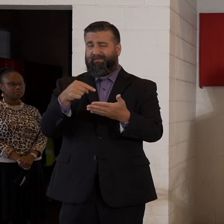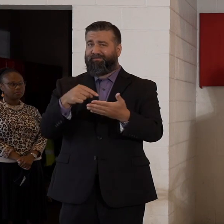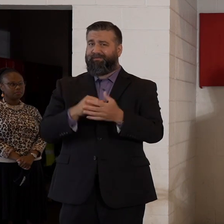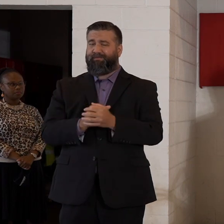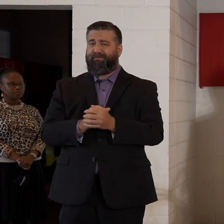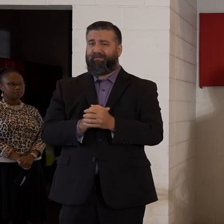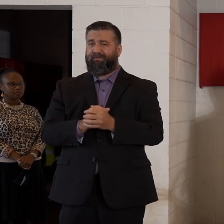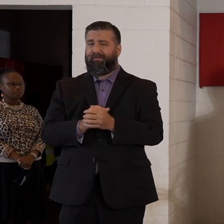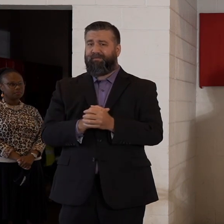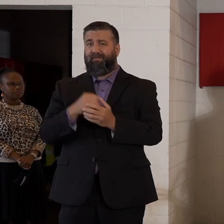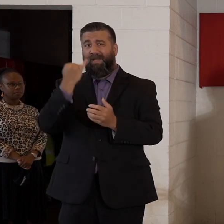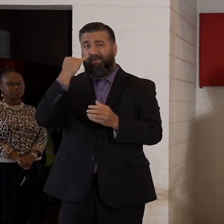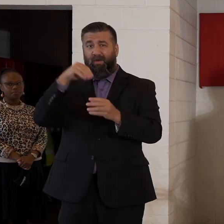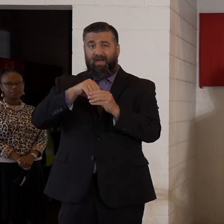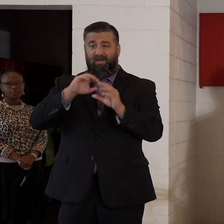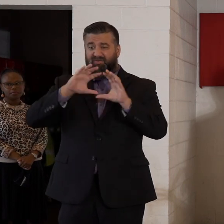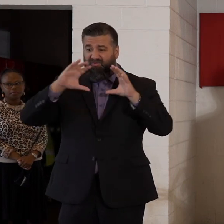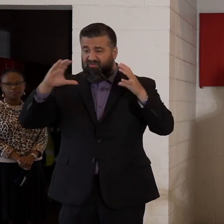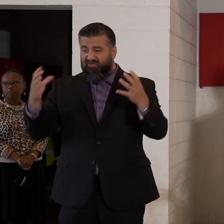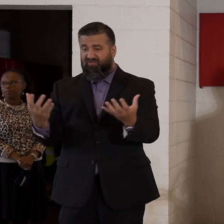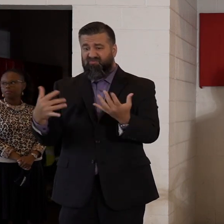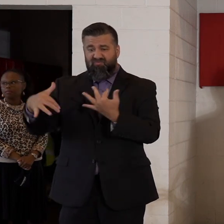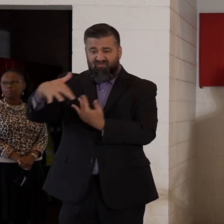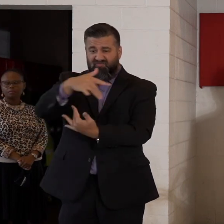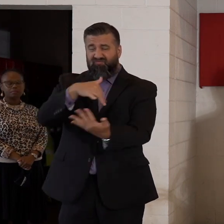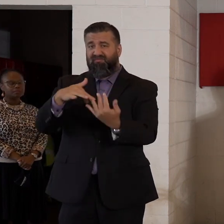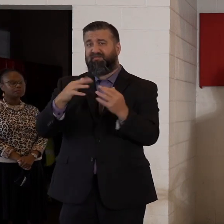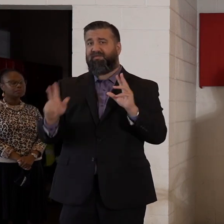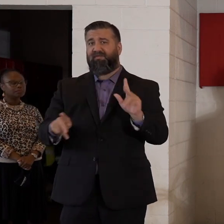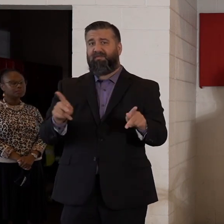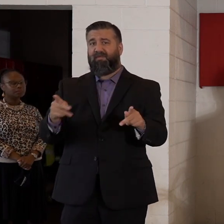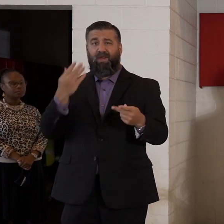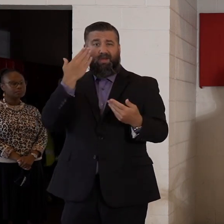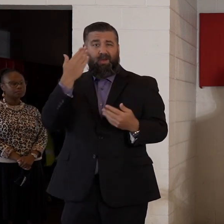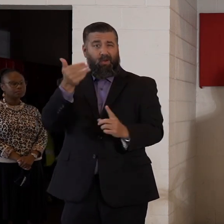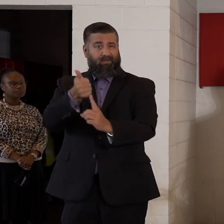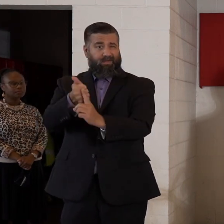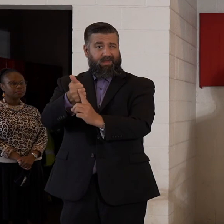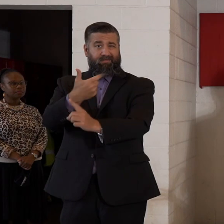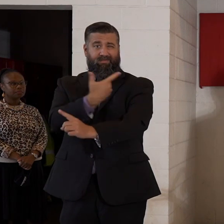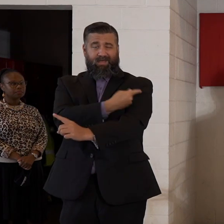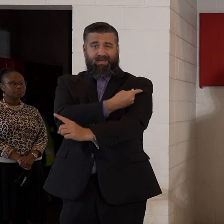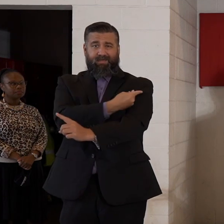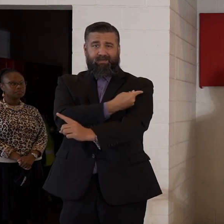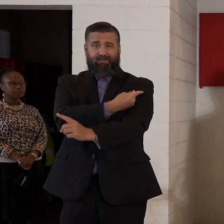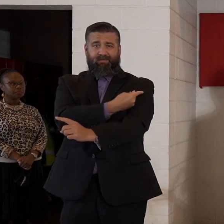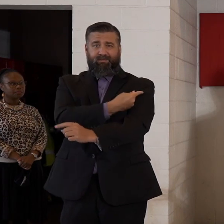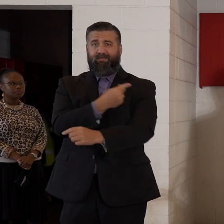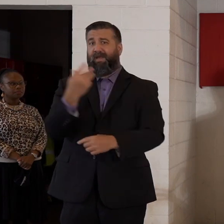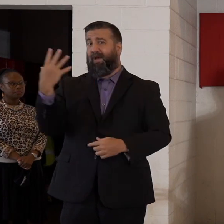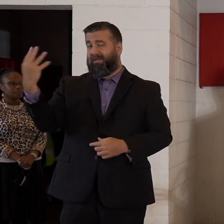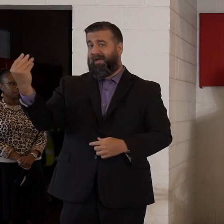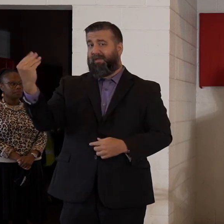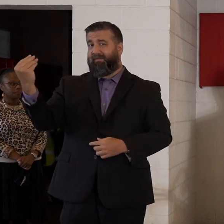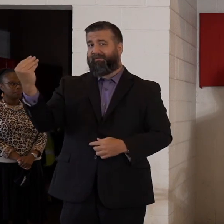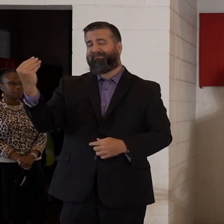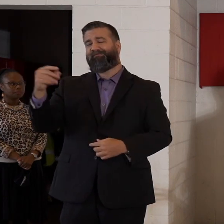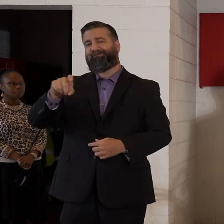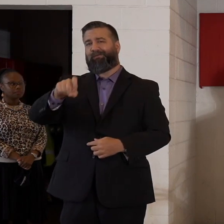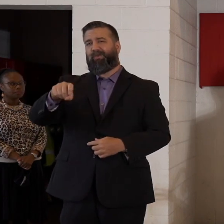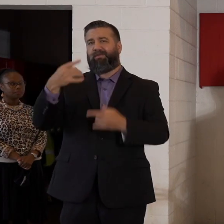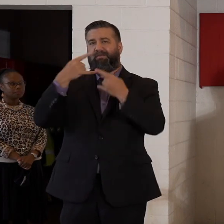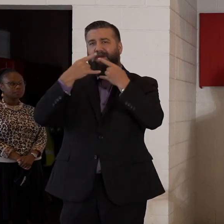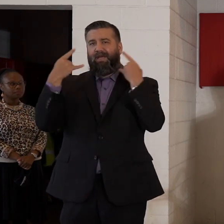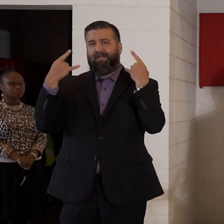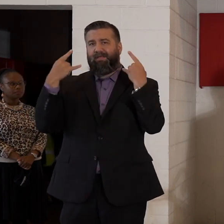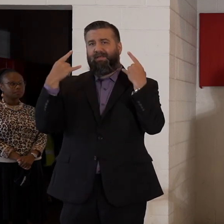experts. And if you're in a crowd and you're around people, then you don't know their vaccination status outdoors, then you should wear a